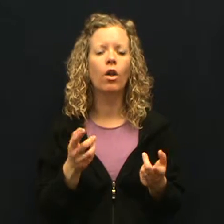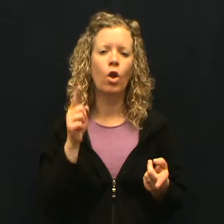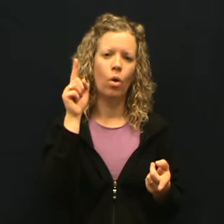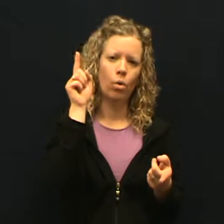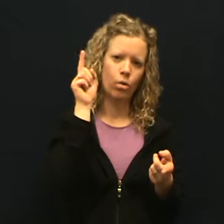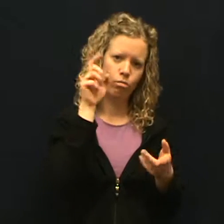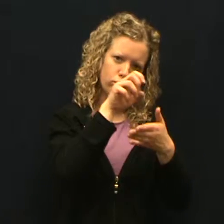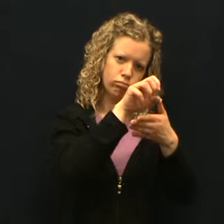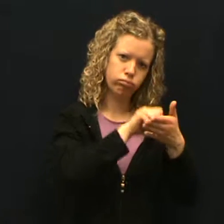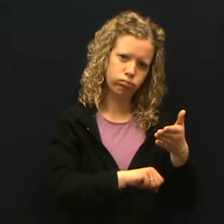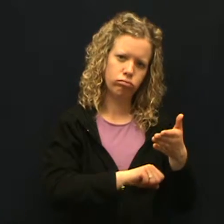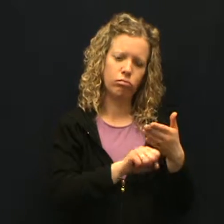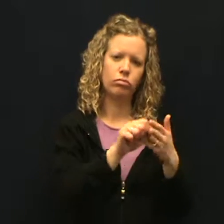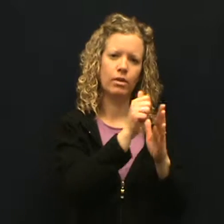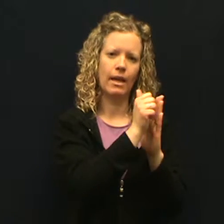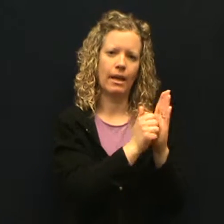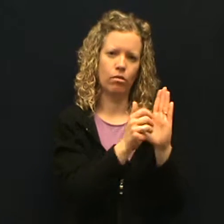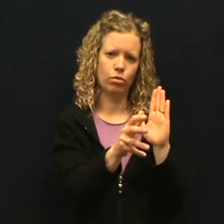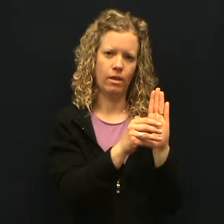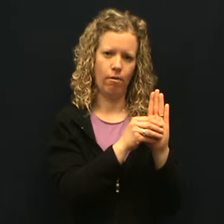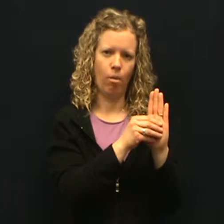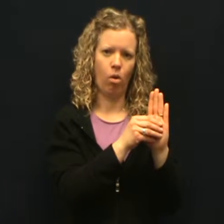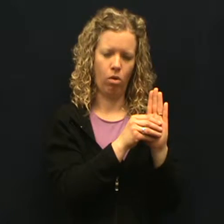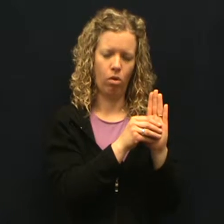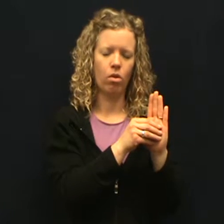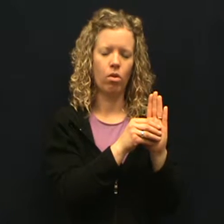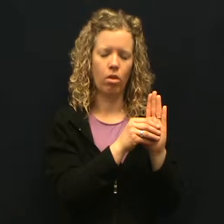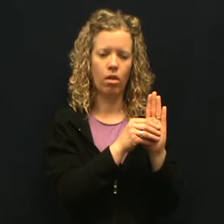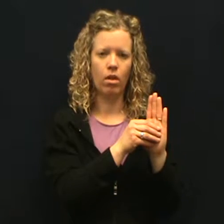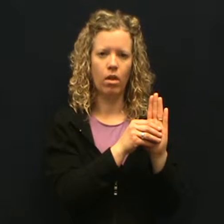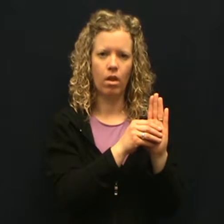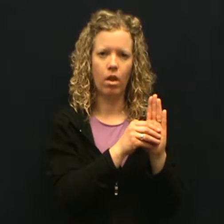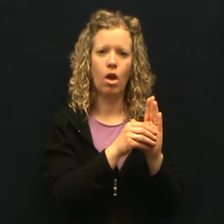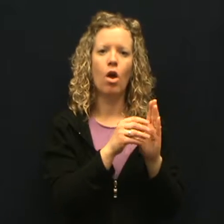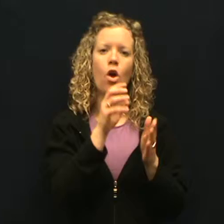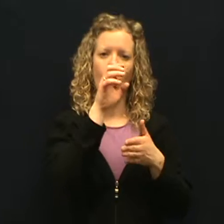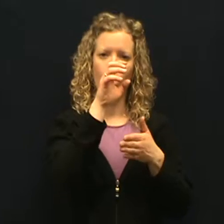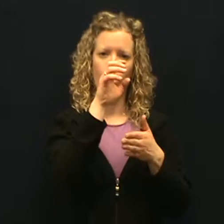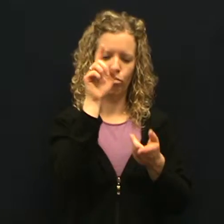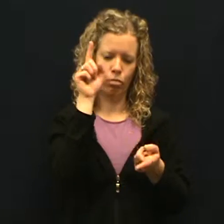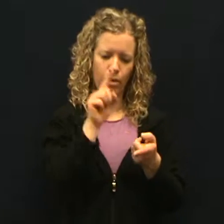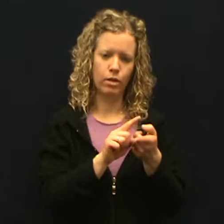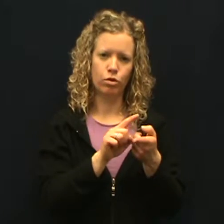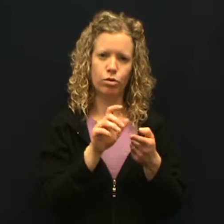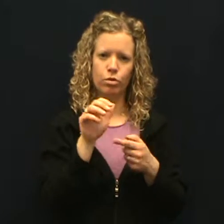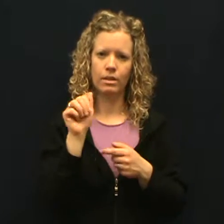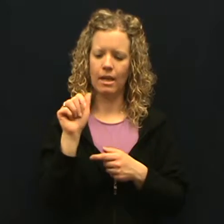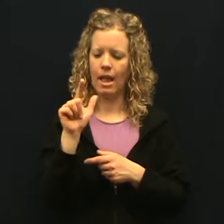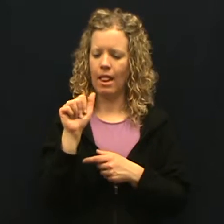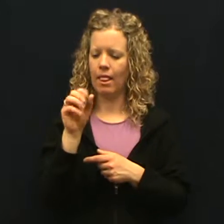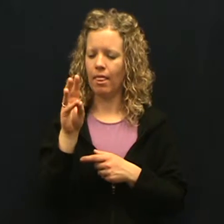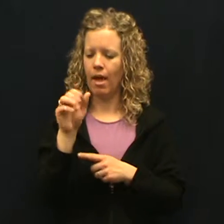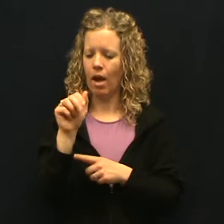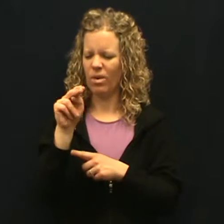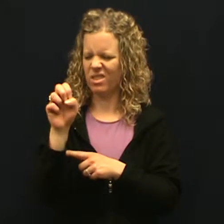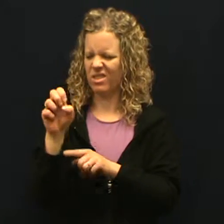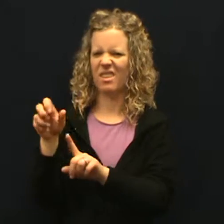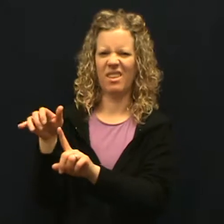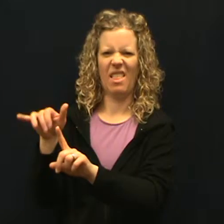receivable, and we have to reduce our allowance, which is a contra account. As you reduce that contra account,